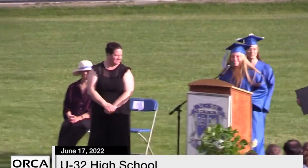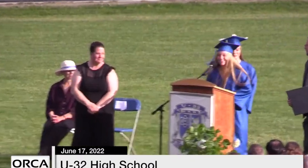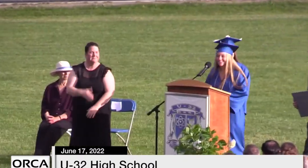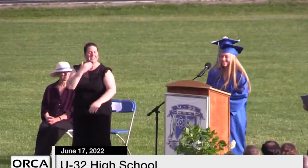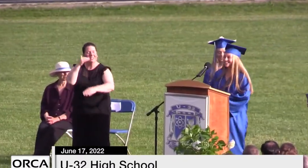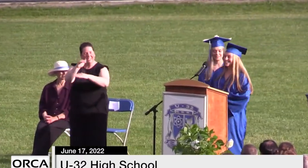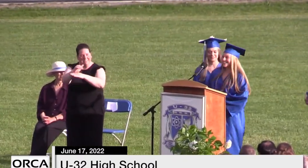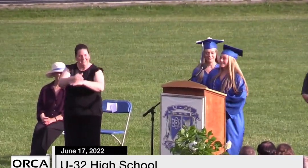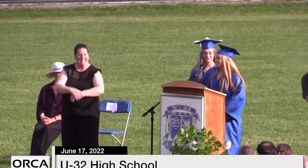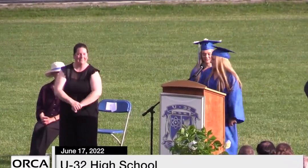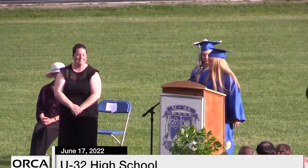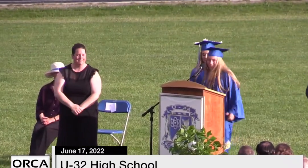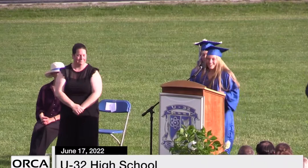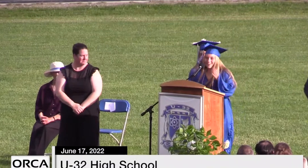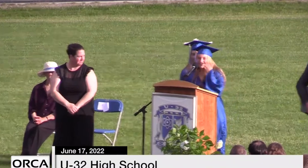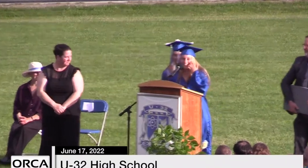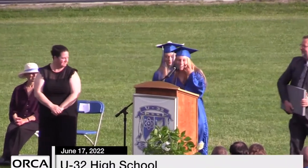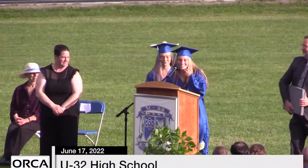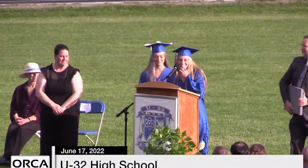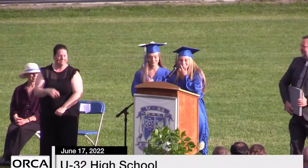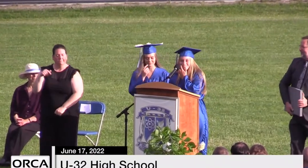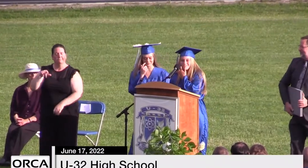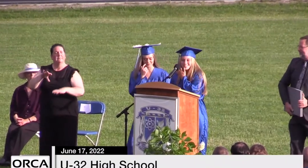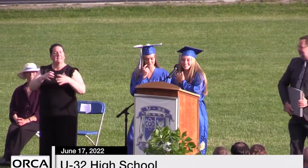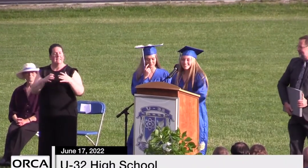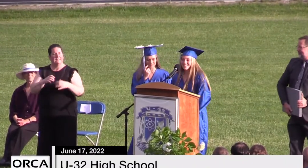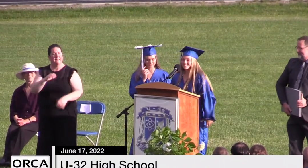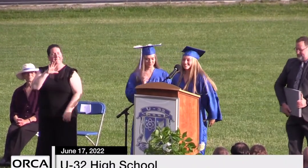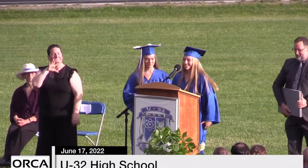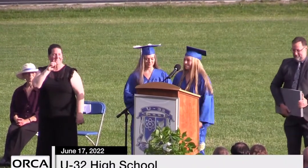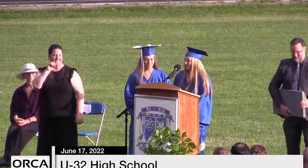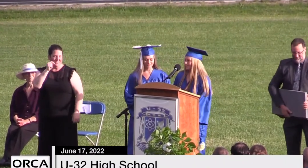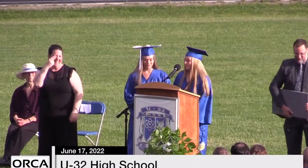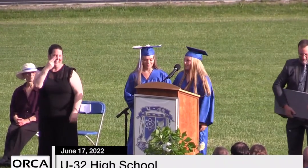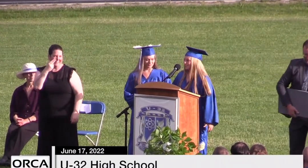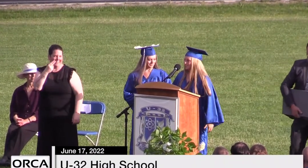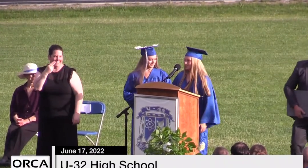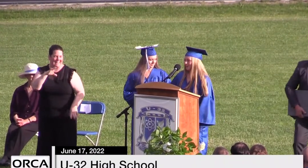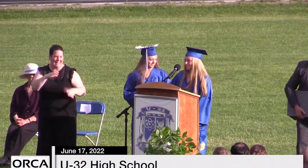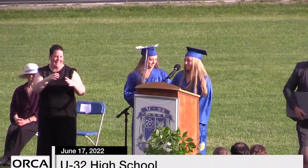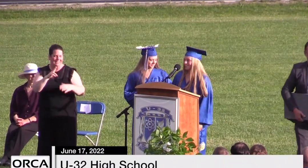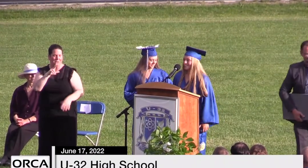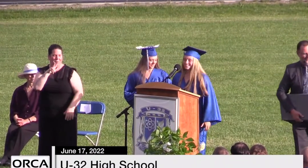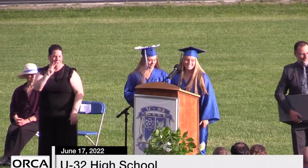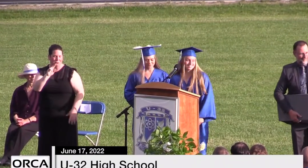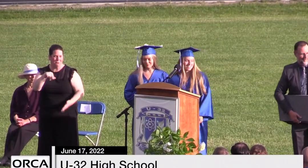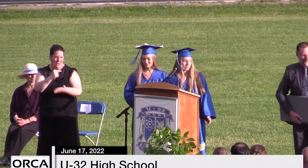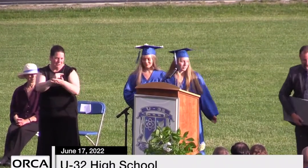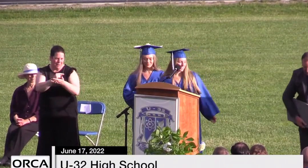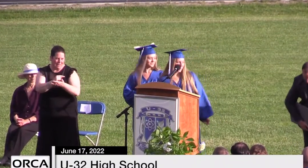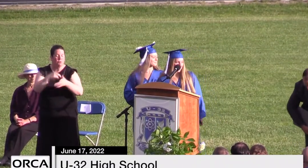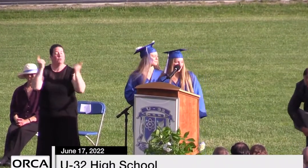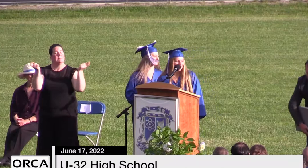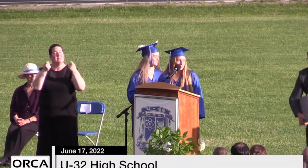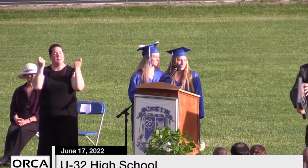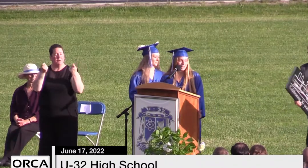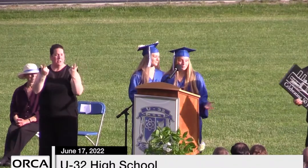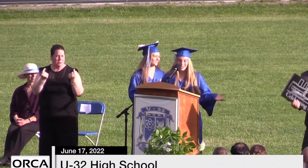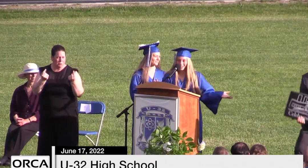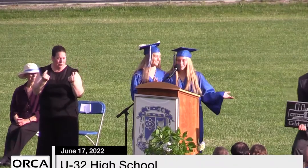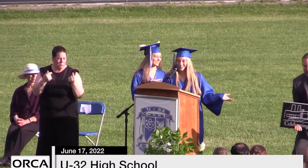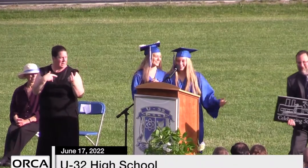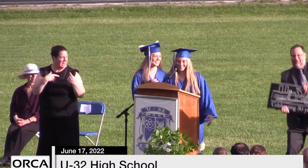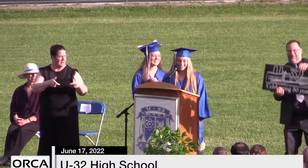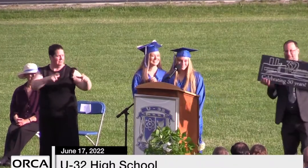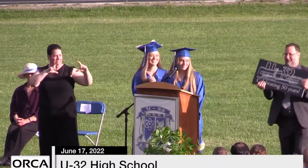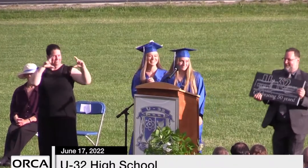Good evening. Our class is the 50th class of U32 to graduate, and to celebrate that, we had a